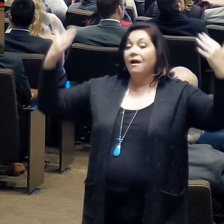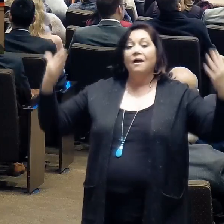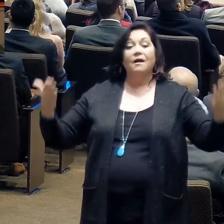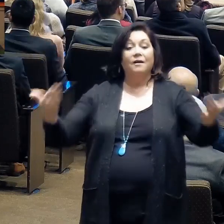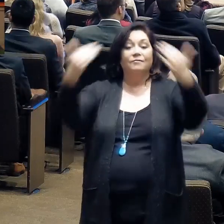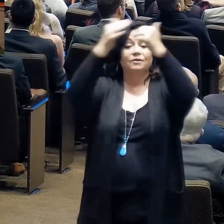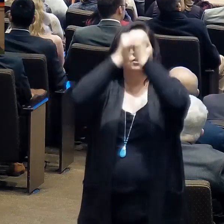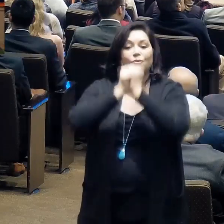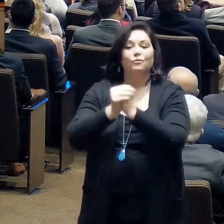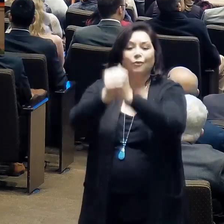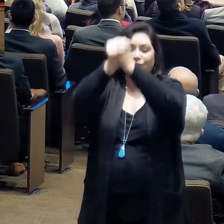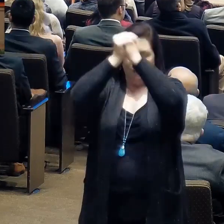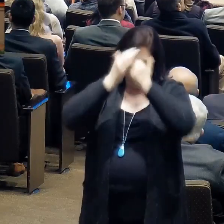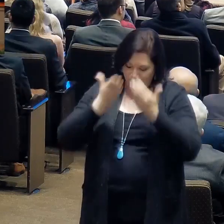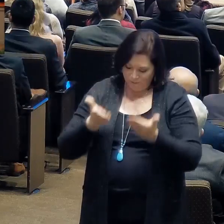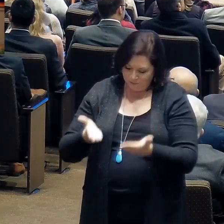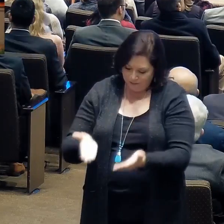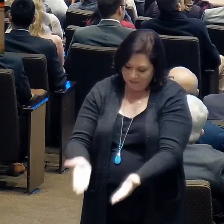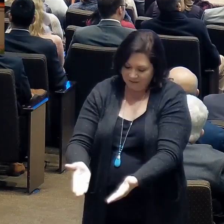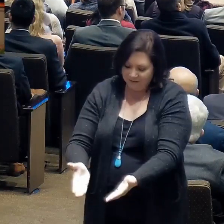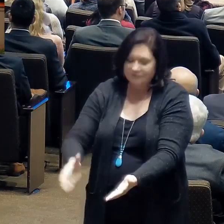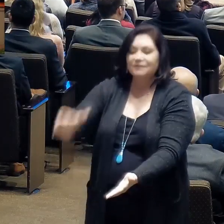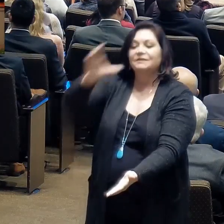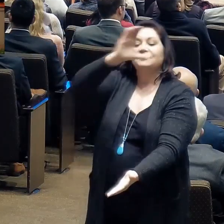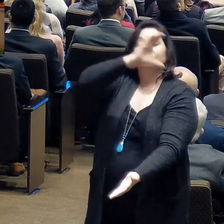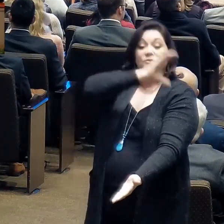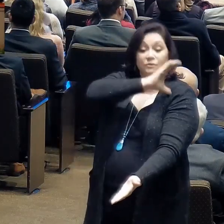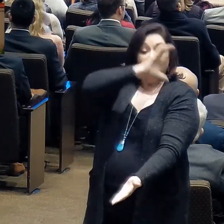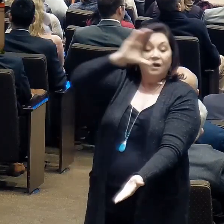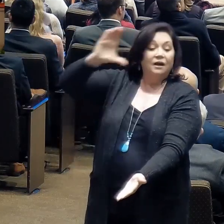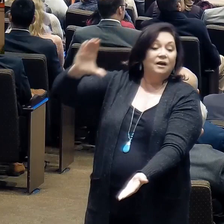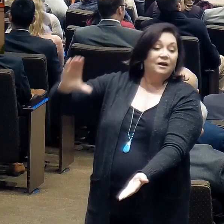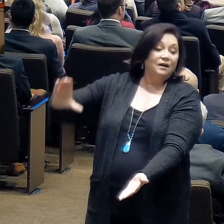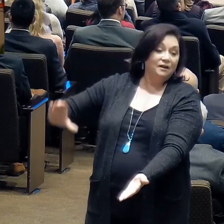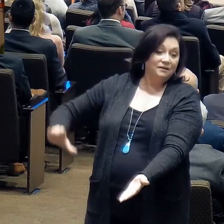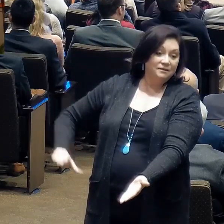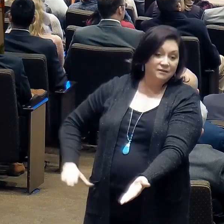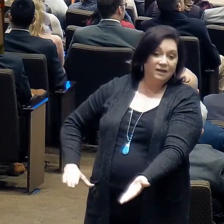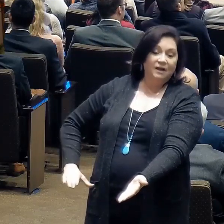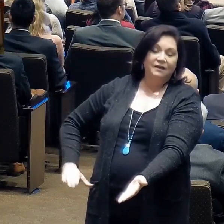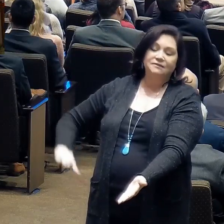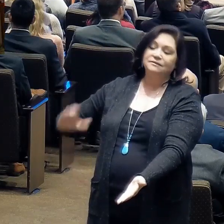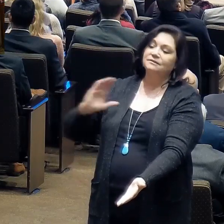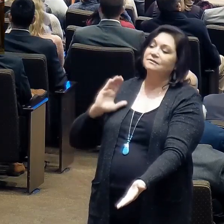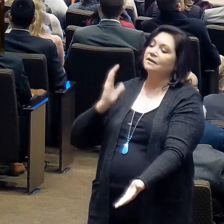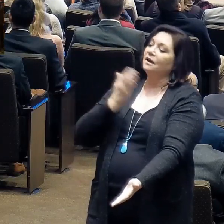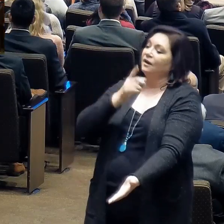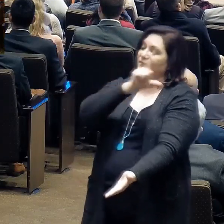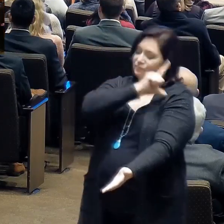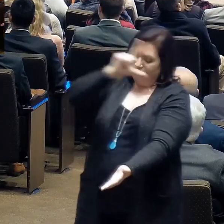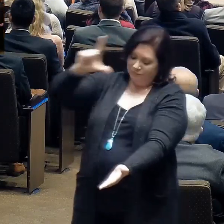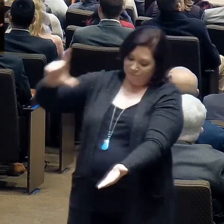adore him, Christ the